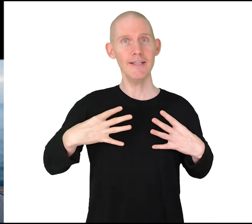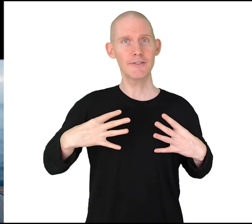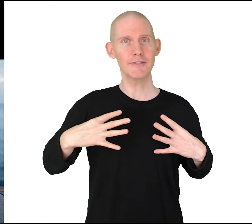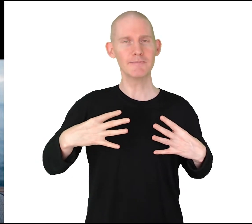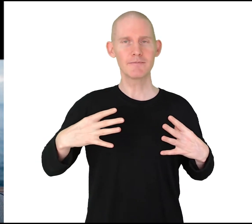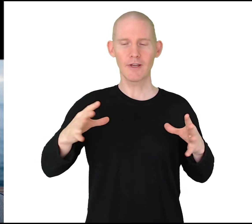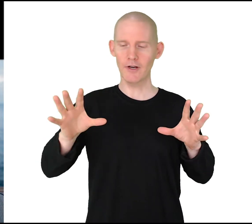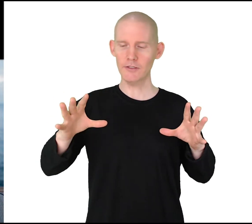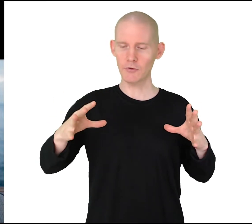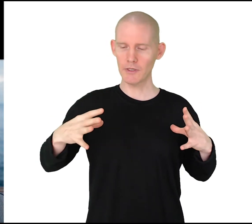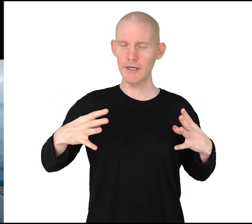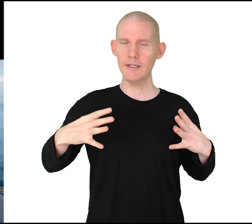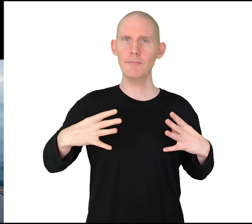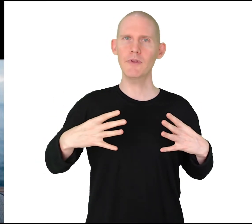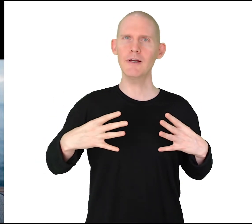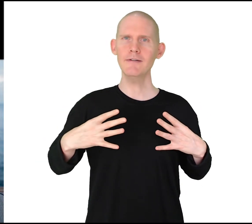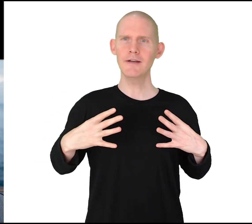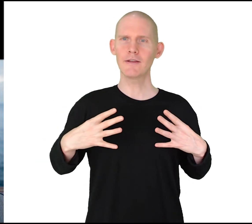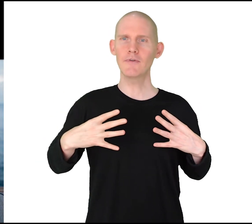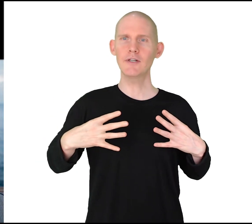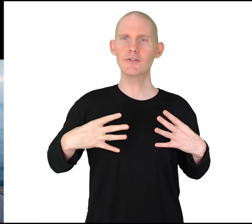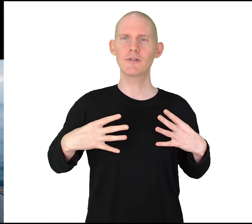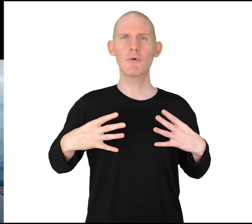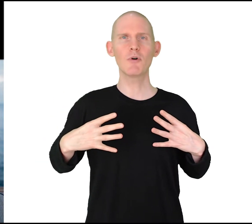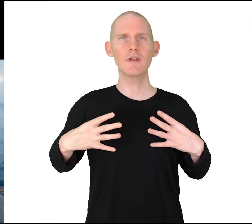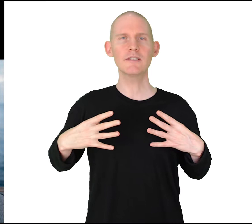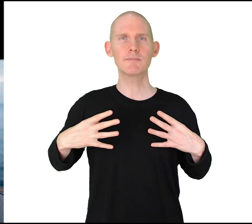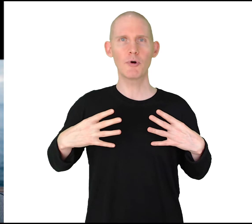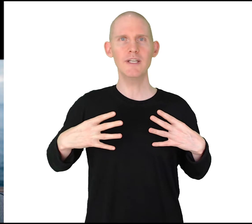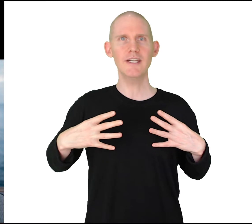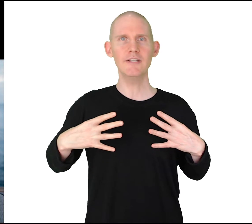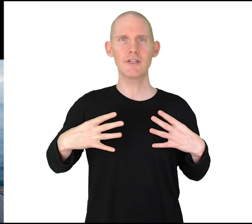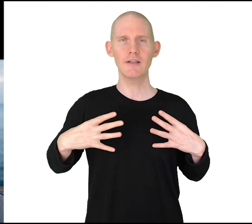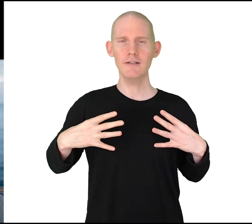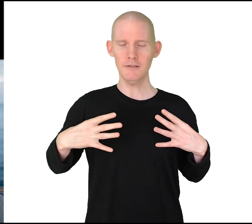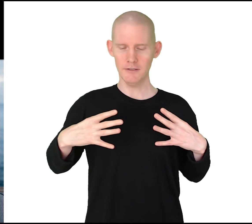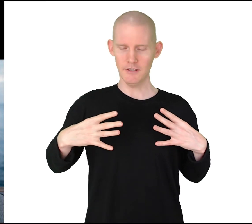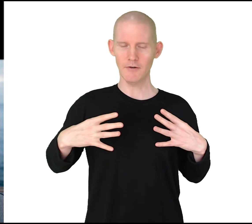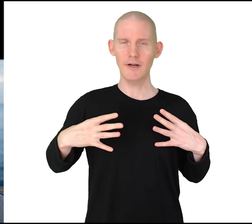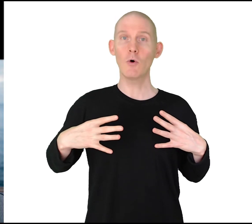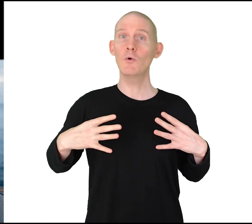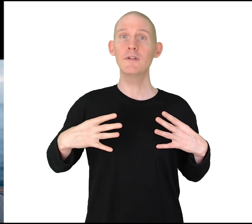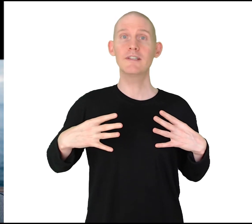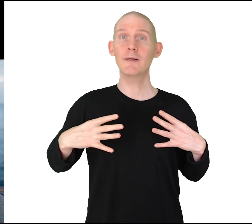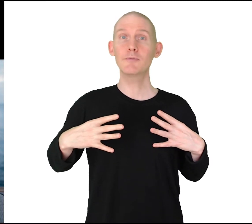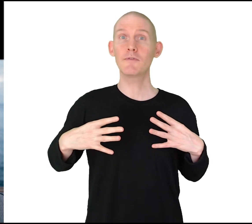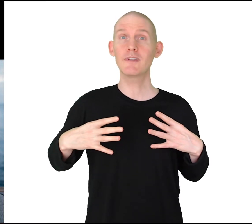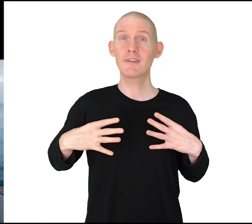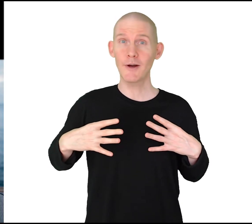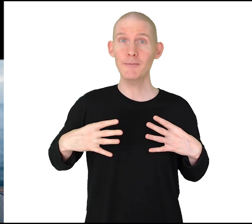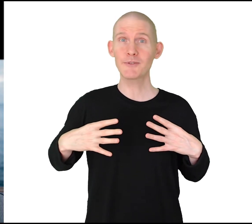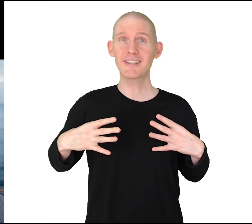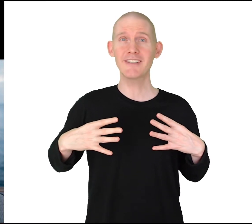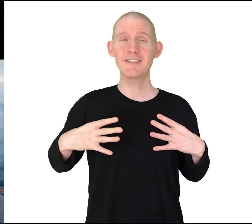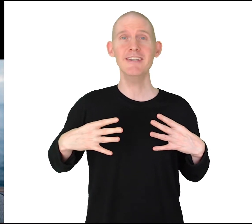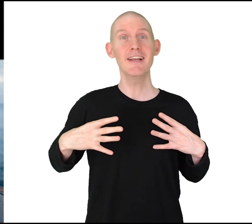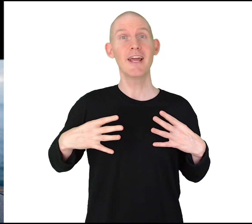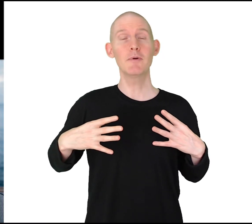Vacation. All right, so we're lining up there. The fingers are more or less pointing at each other. All right, only the tips of the thumbs are touching, and we